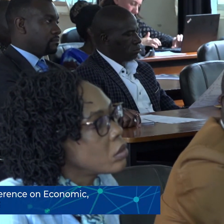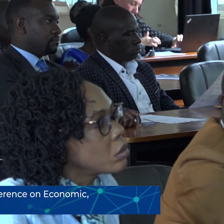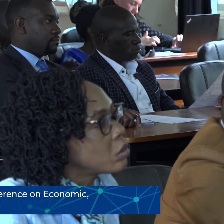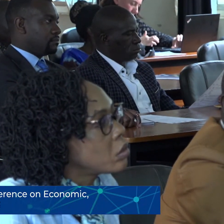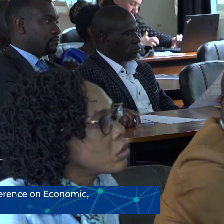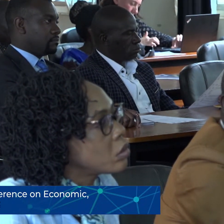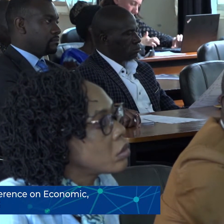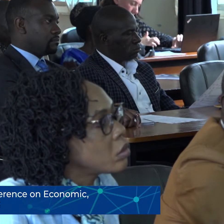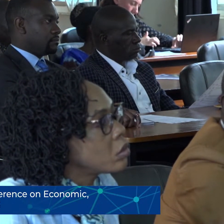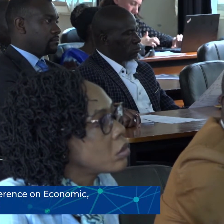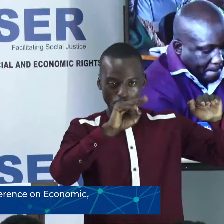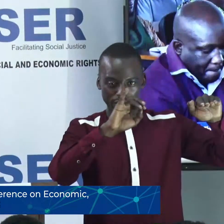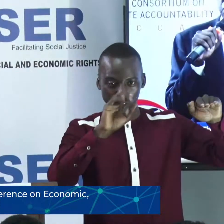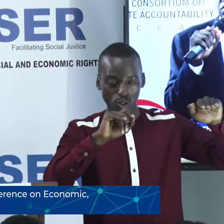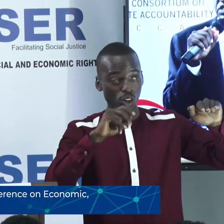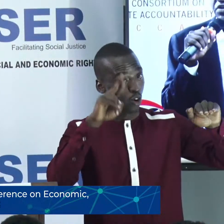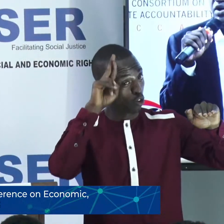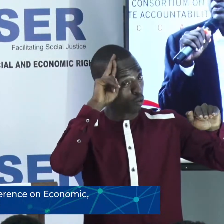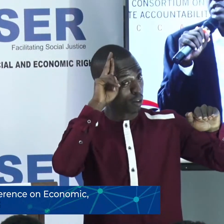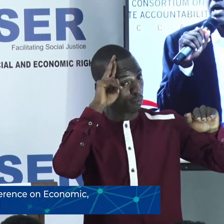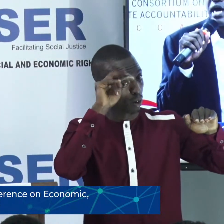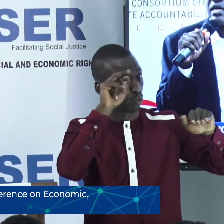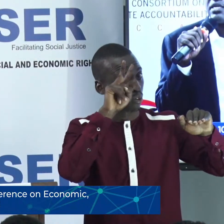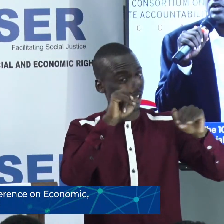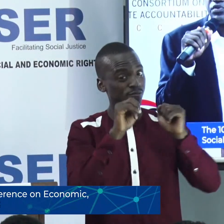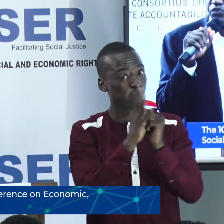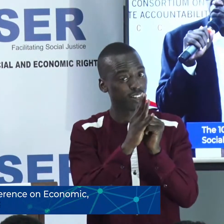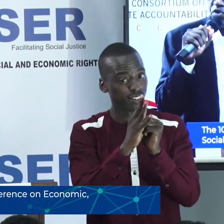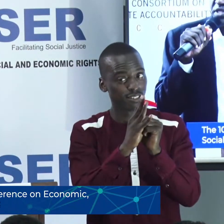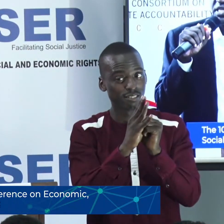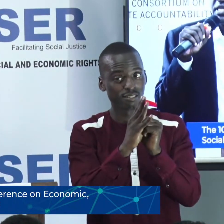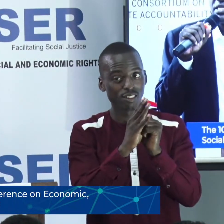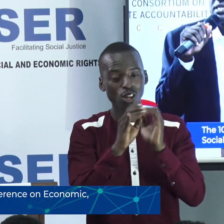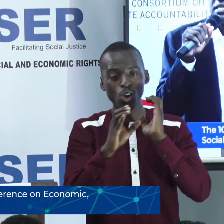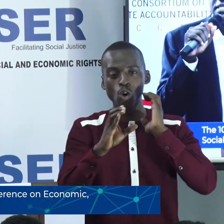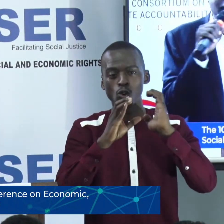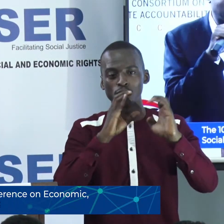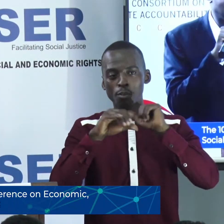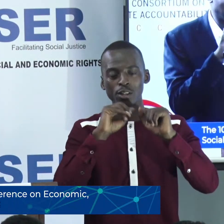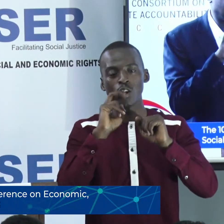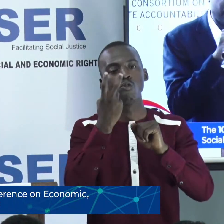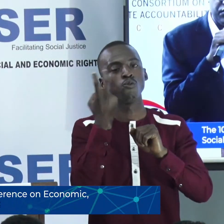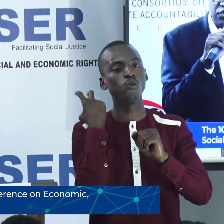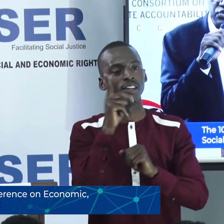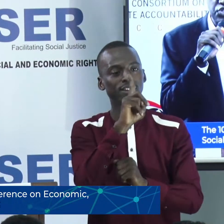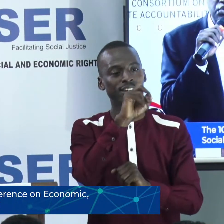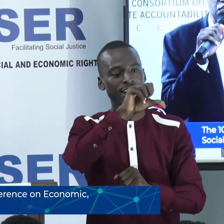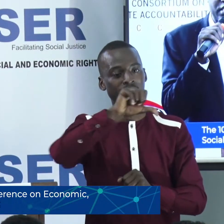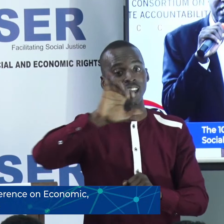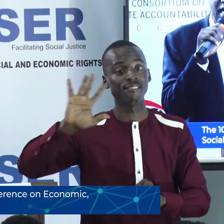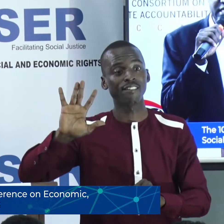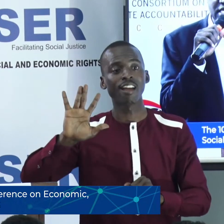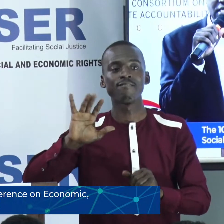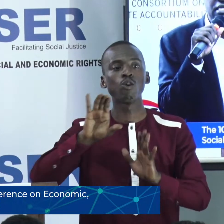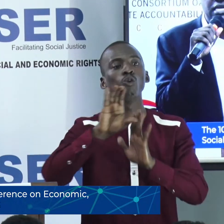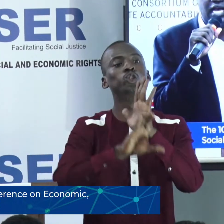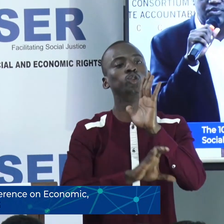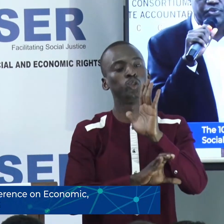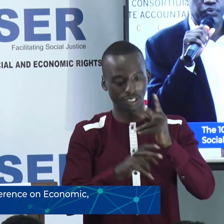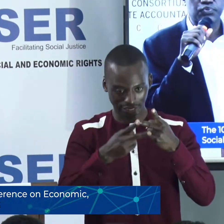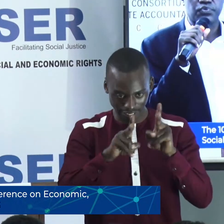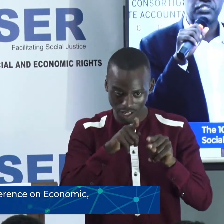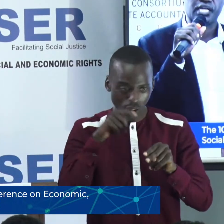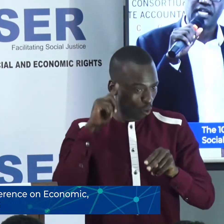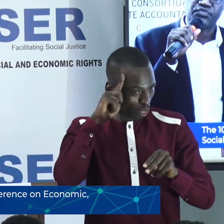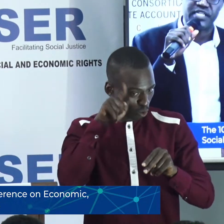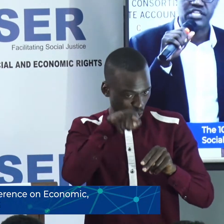remember 2014, conversations around reviewing the 1995 Constitution were starting, and we thought